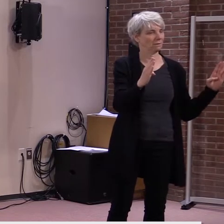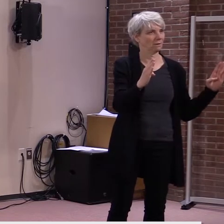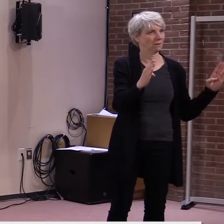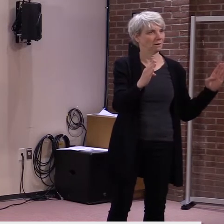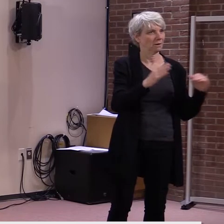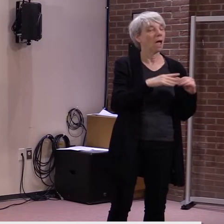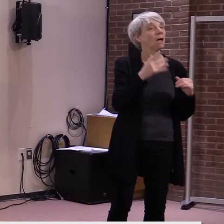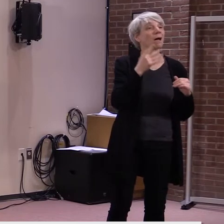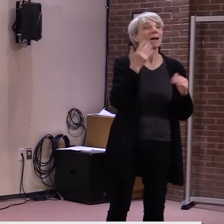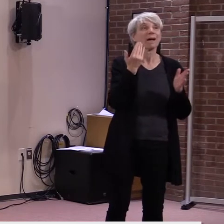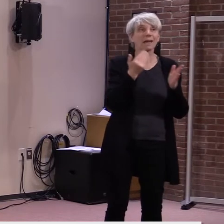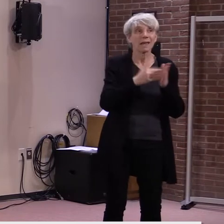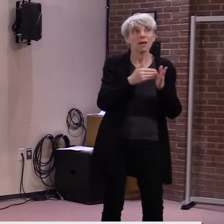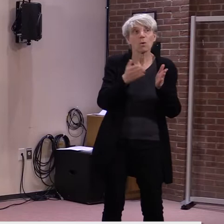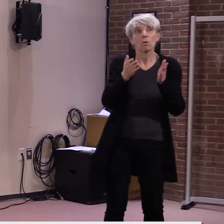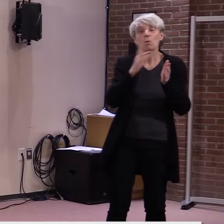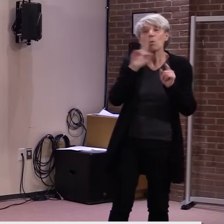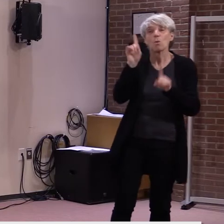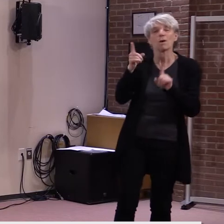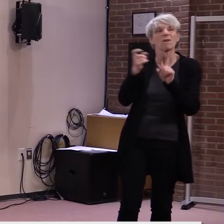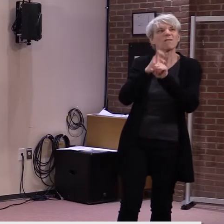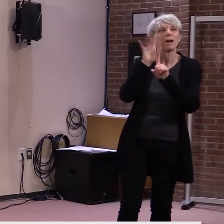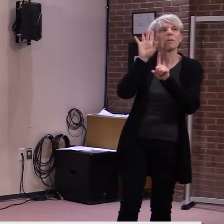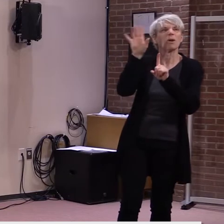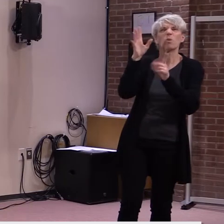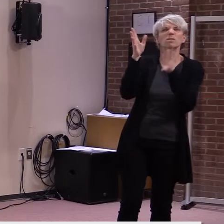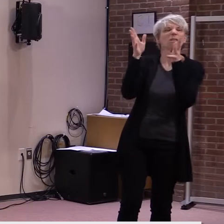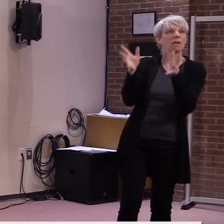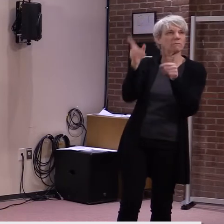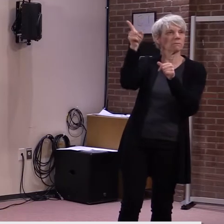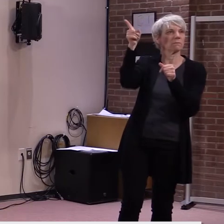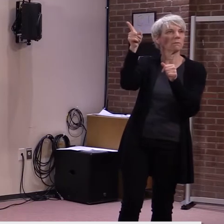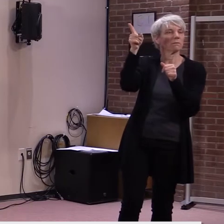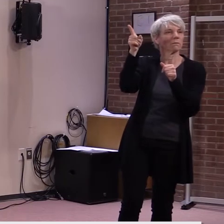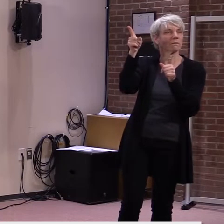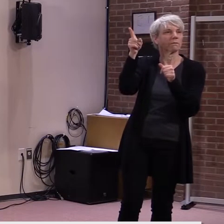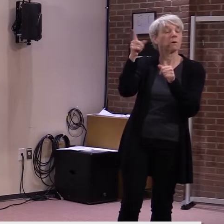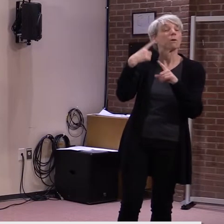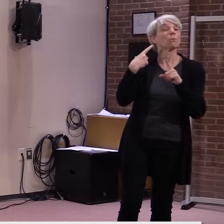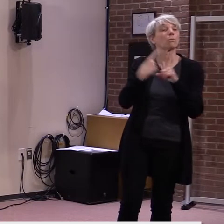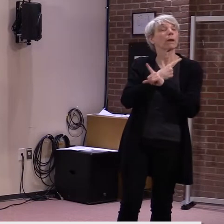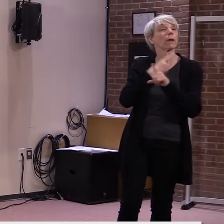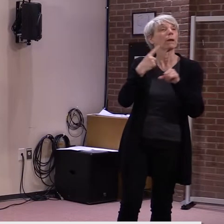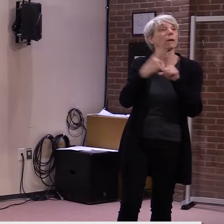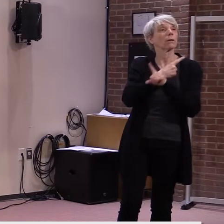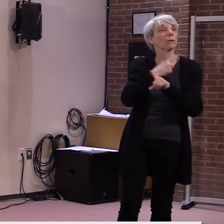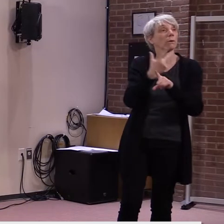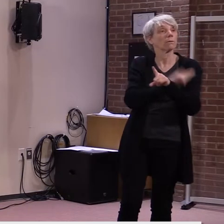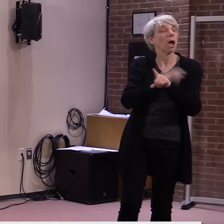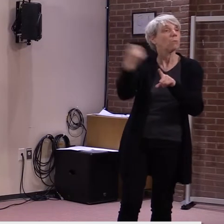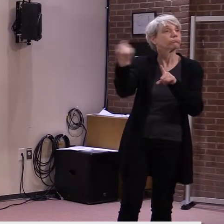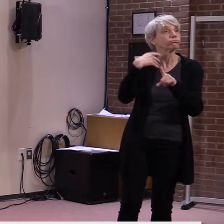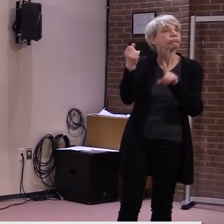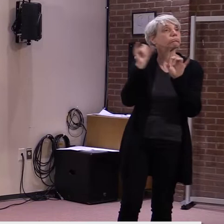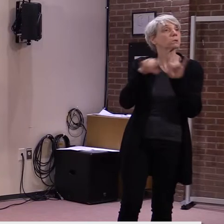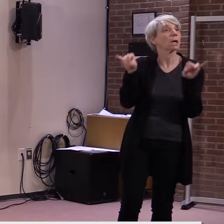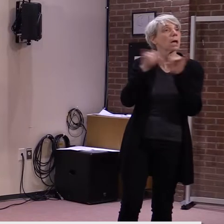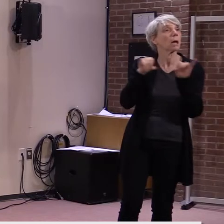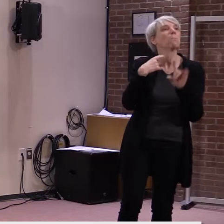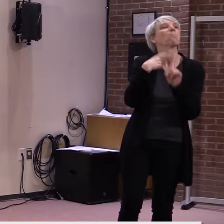from the pool again. We took all our allocation from our regular allocation as we have in weeks. I will say